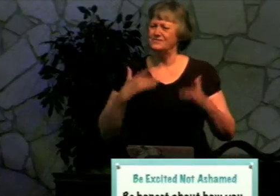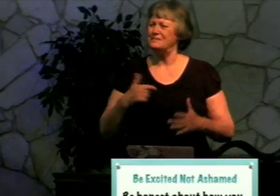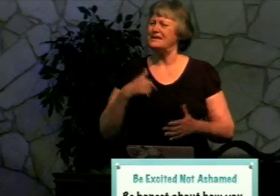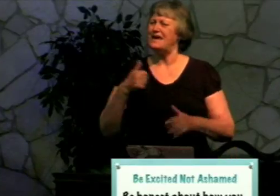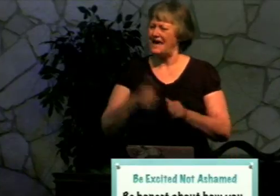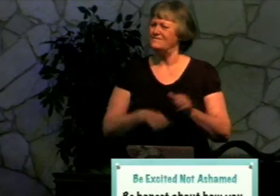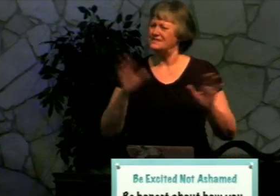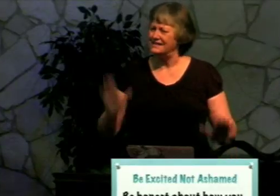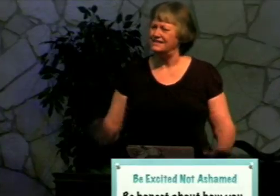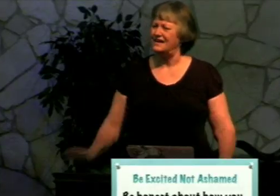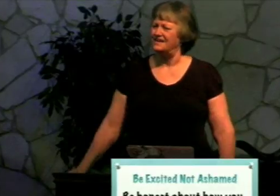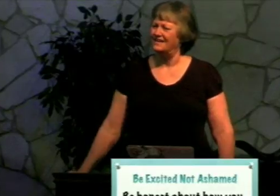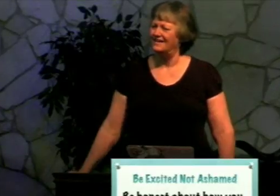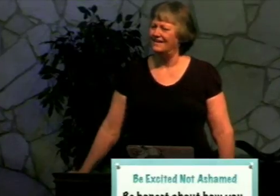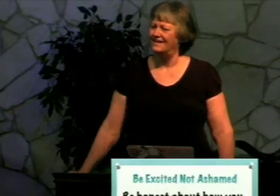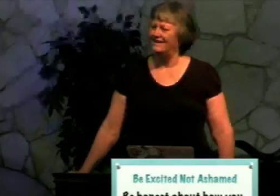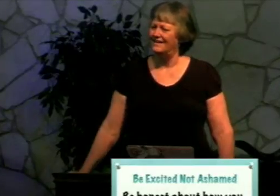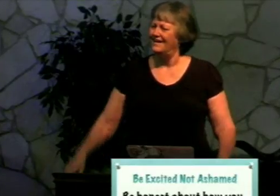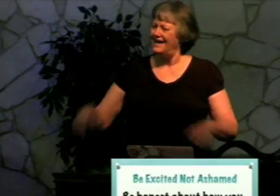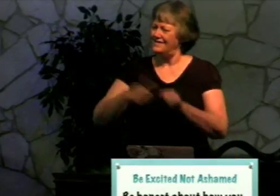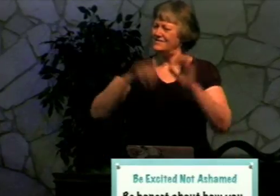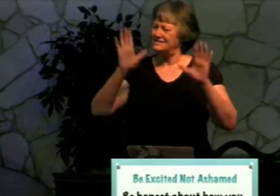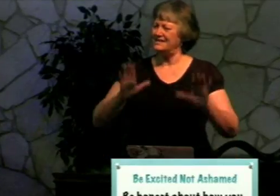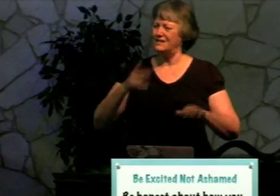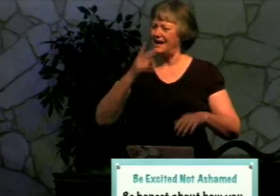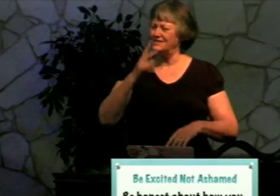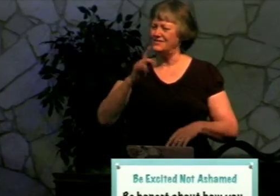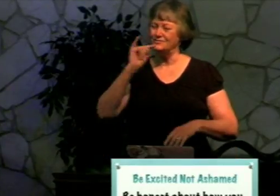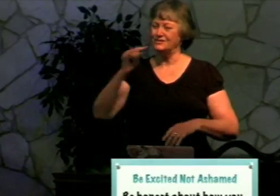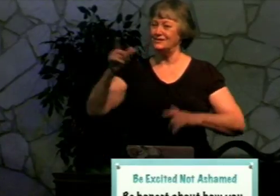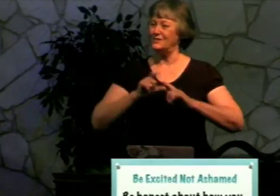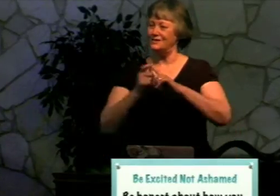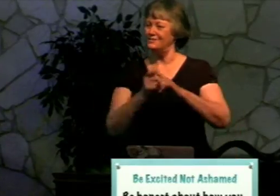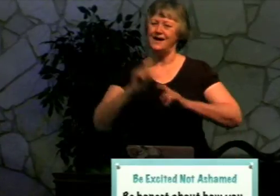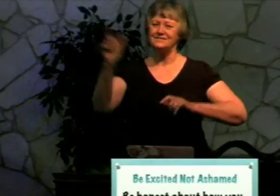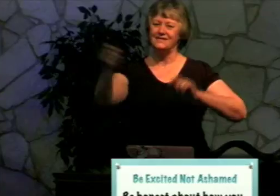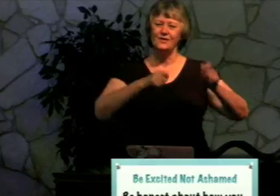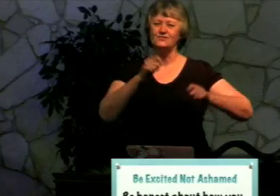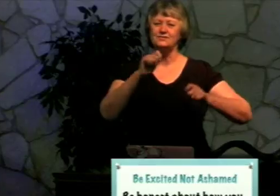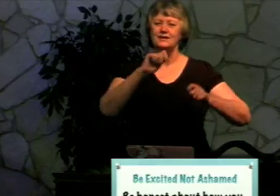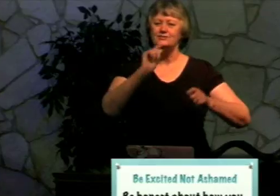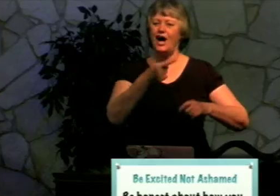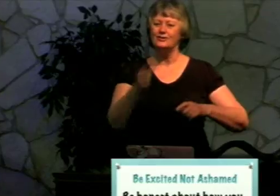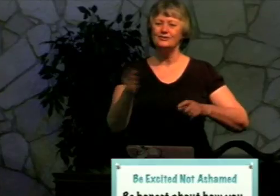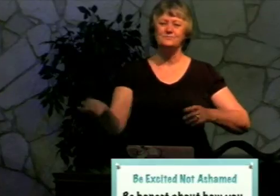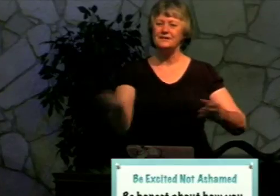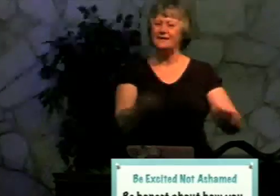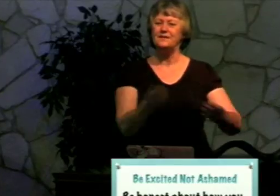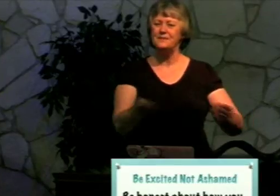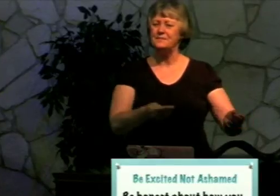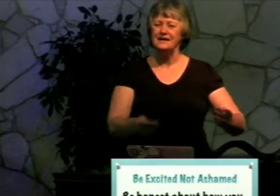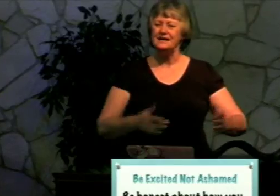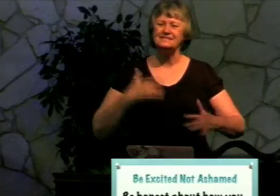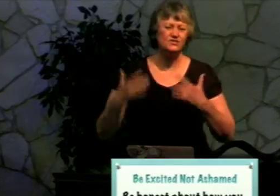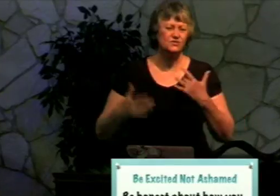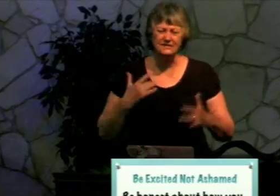me every Sunday. Every Sunday when I see those kids running around getting those dollars and bringing them up, it's a thrill